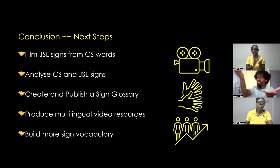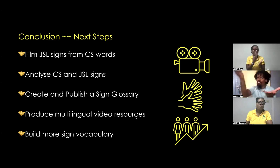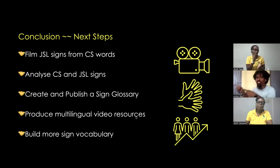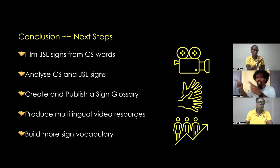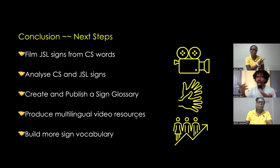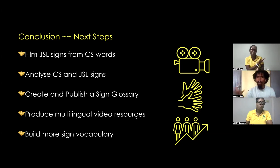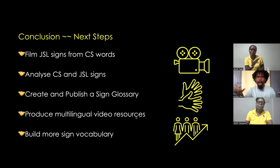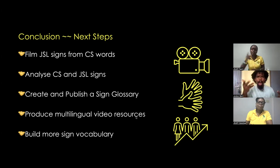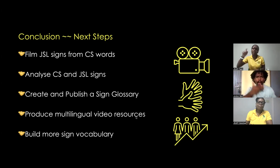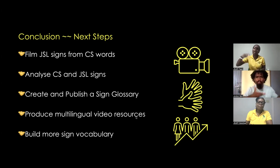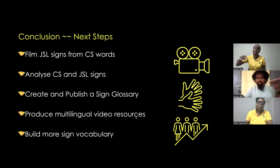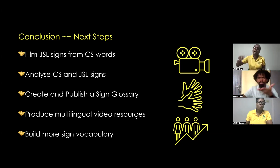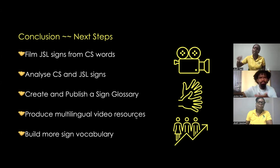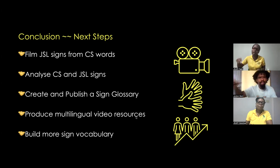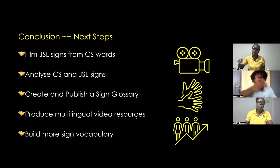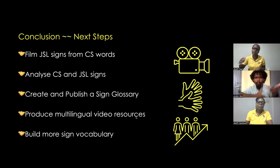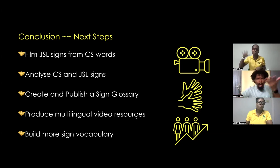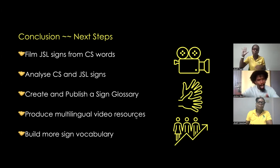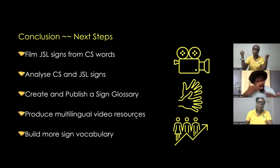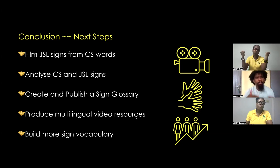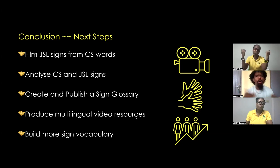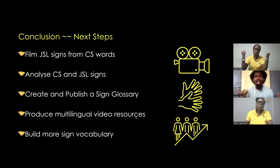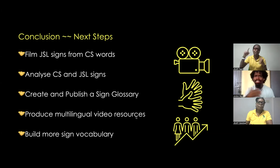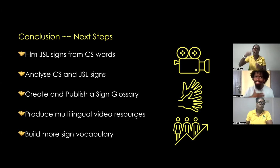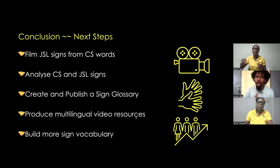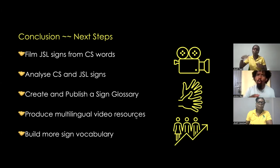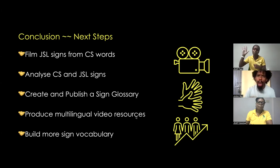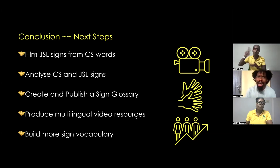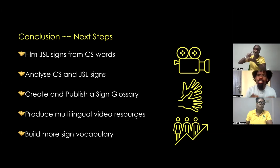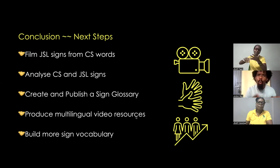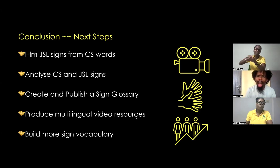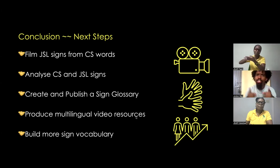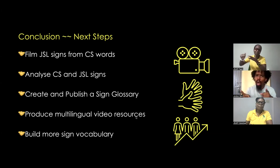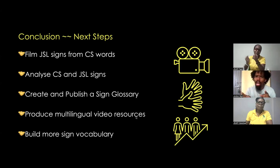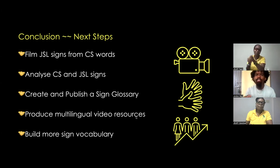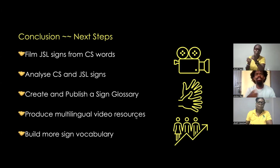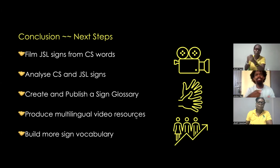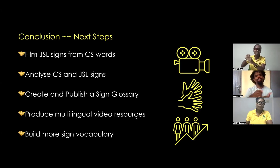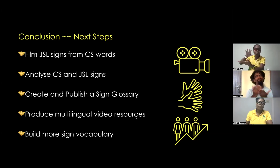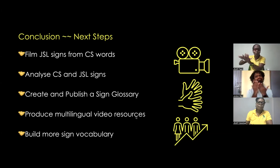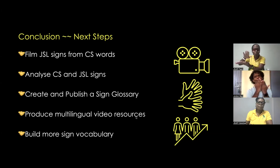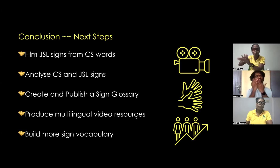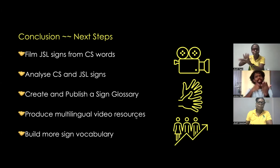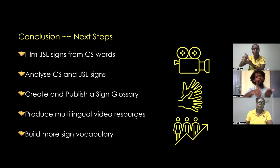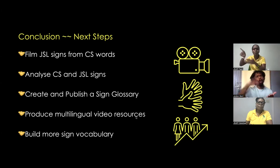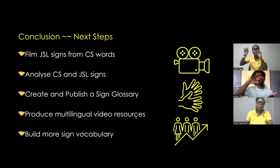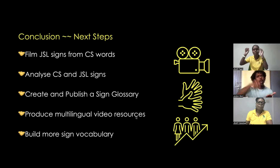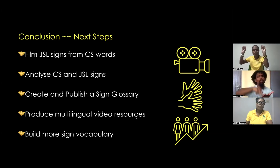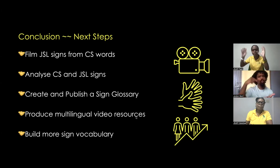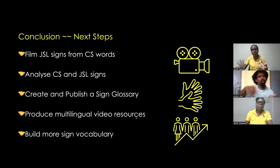main contributor to this. There will be support, and we need more research, more support in